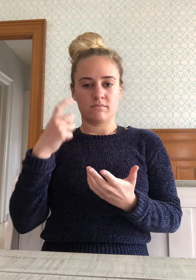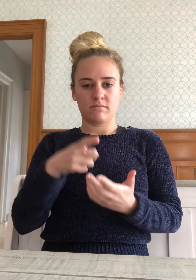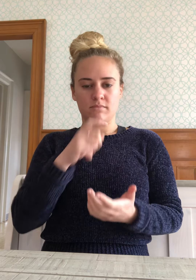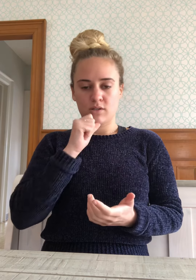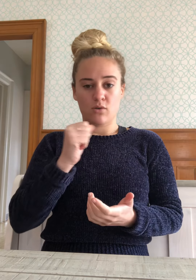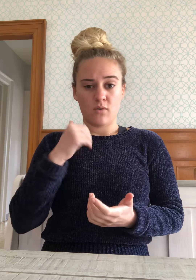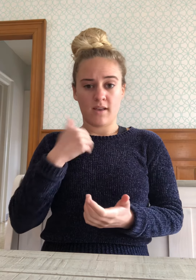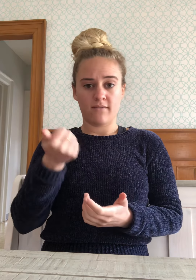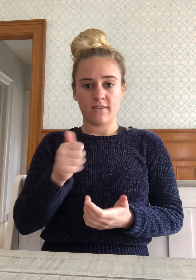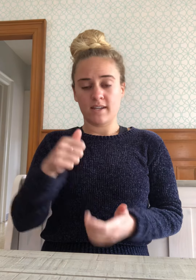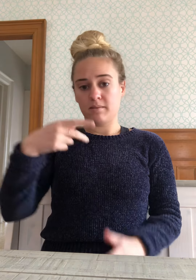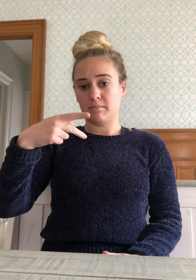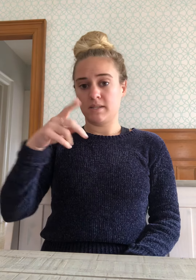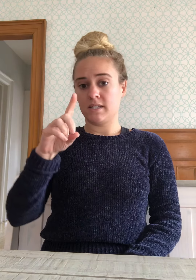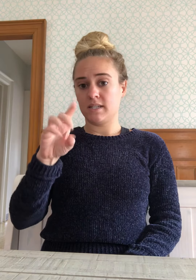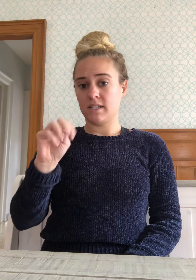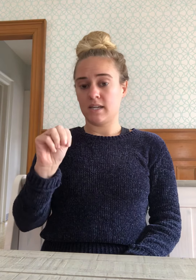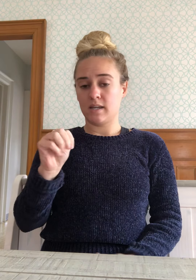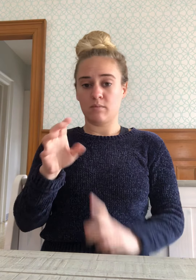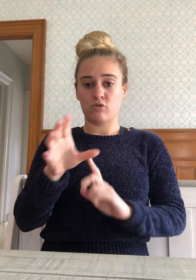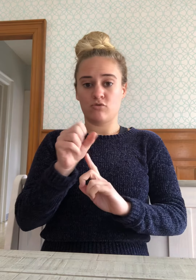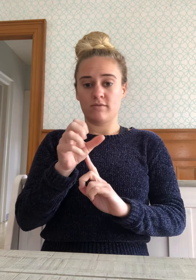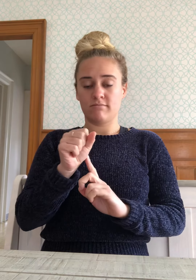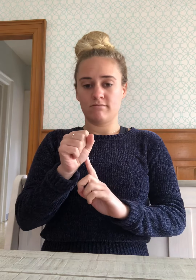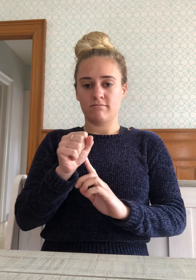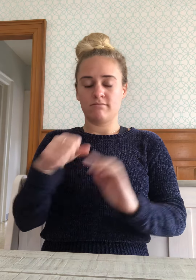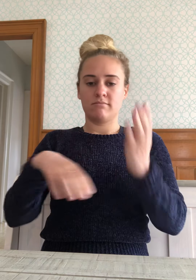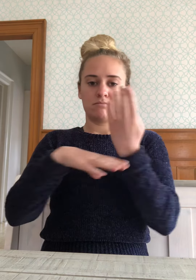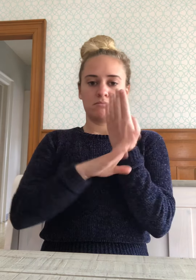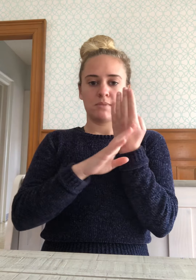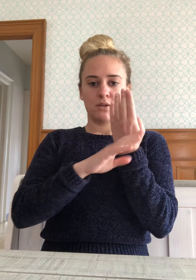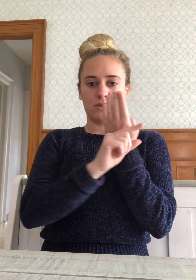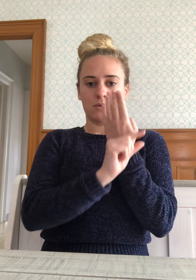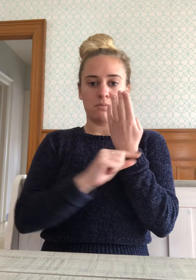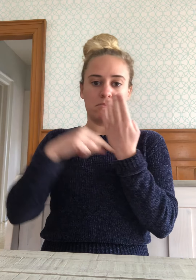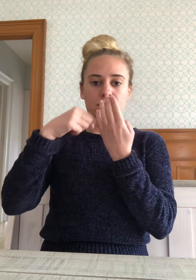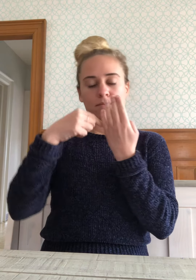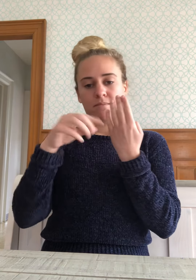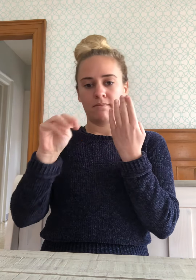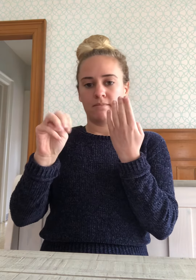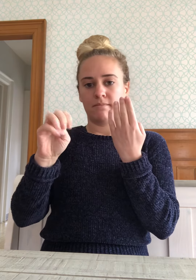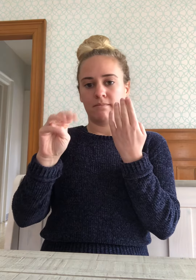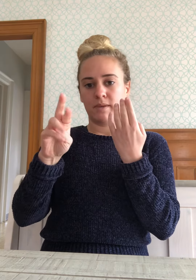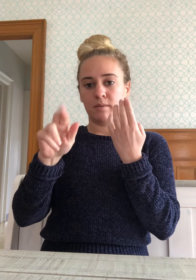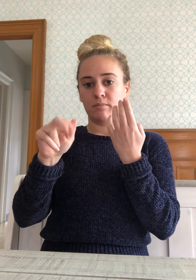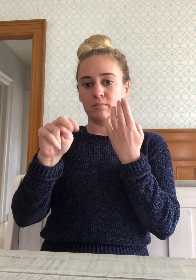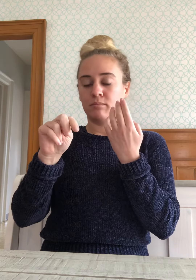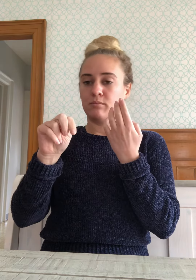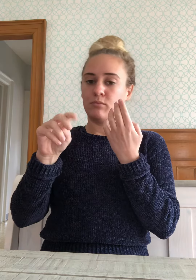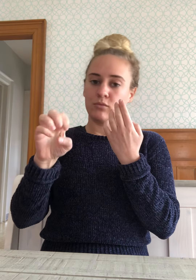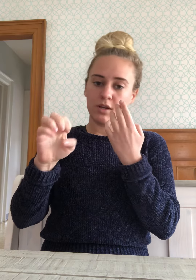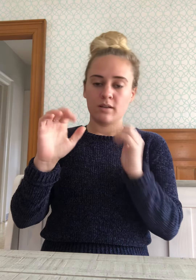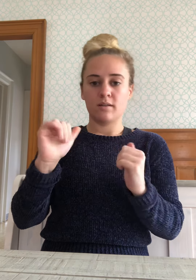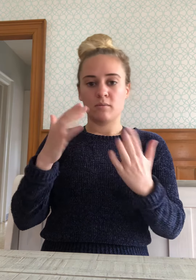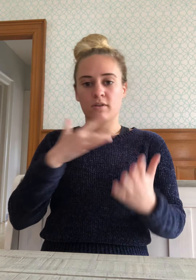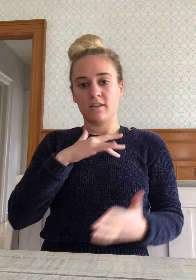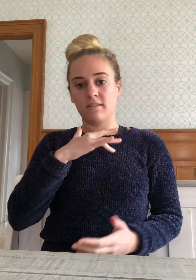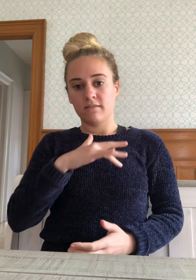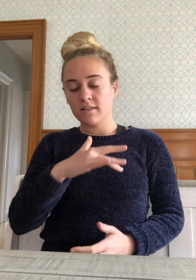PDM receptors, right? There's those periodontal membranes that do give us proprioception, etc.